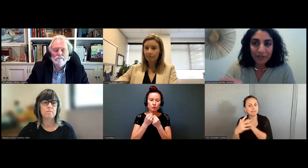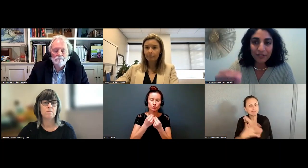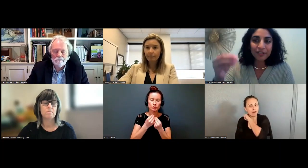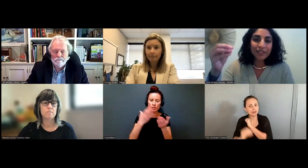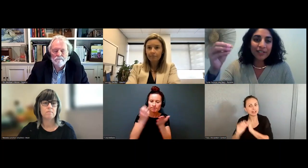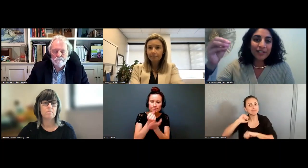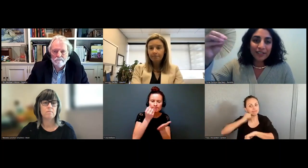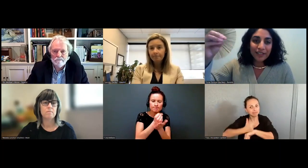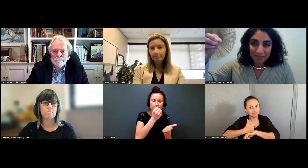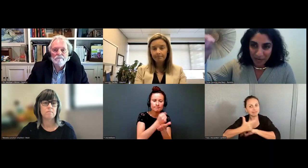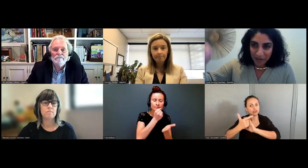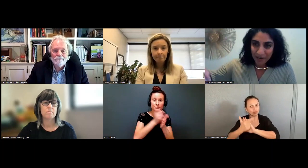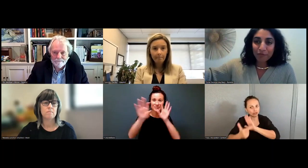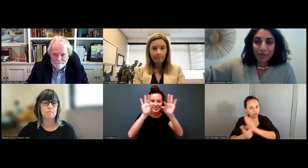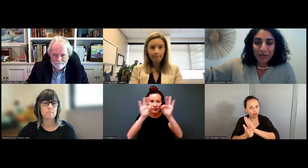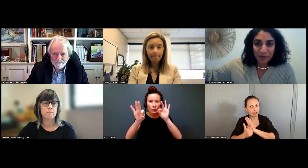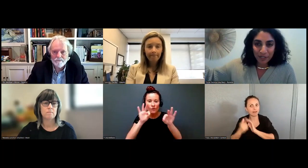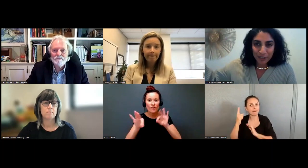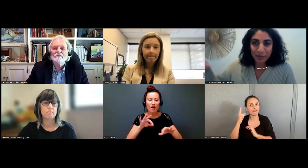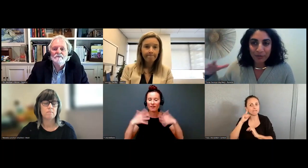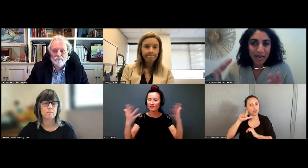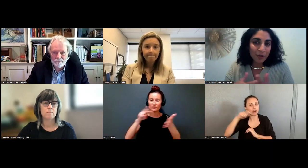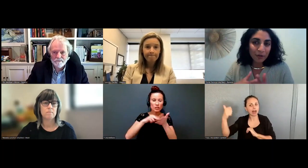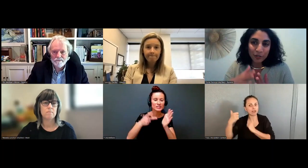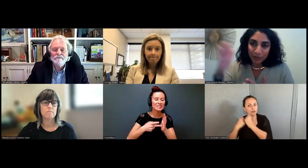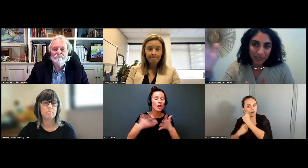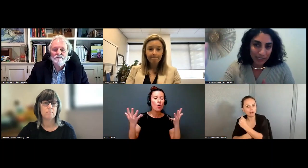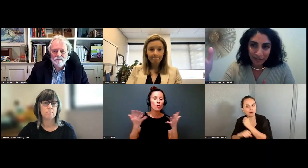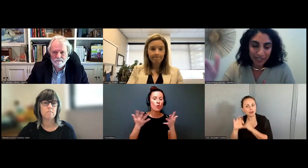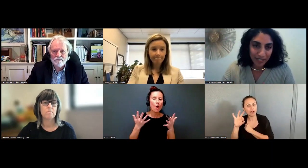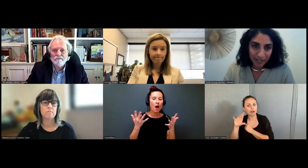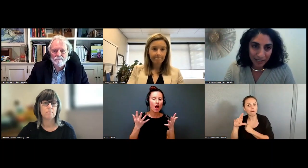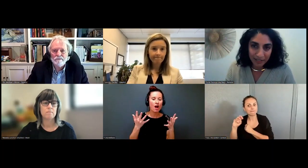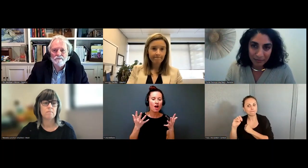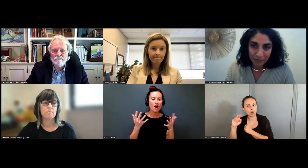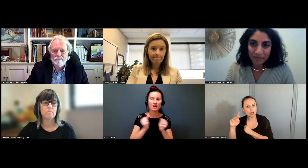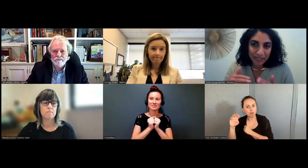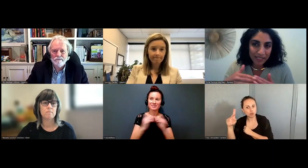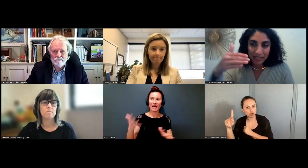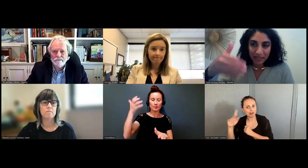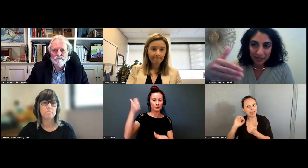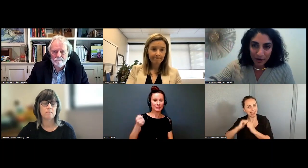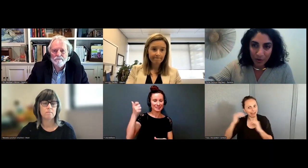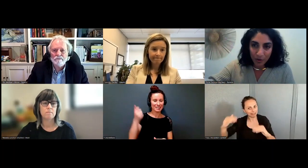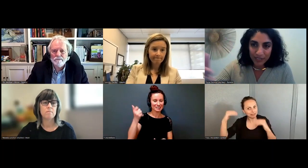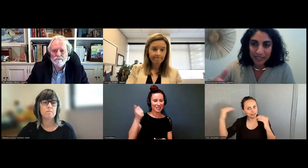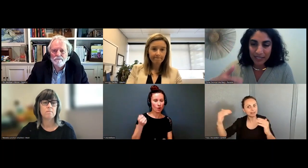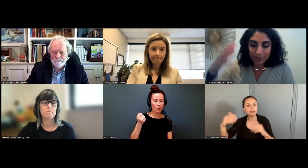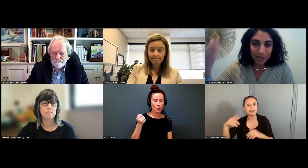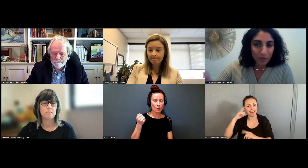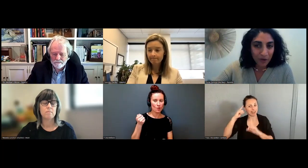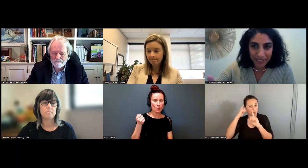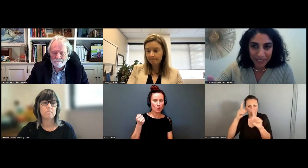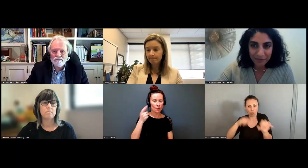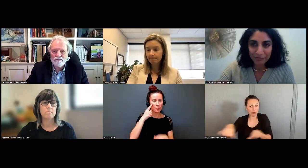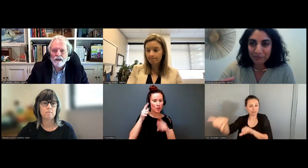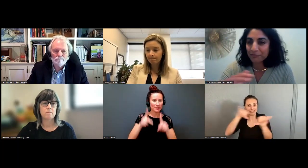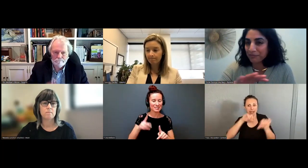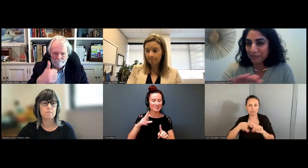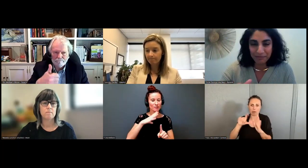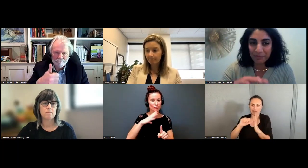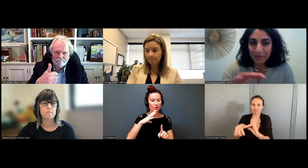in other frameworks throughout, and how you really start to advance that. Because I think the goal is the same. Just wanted